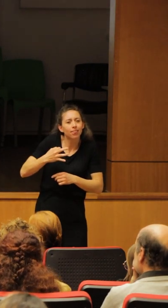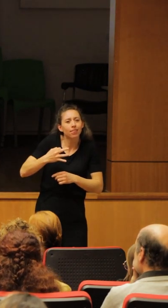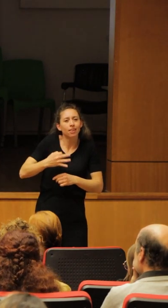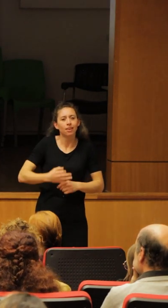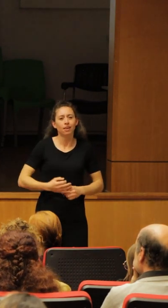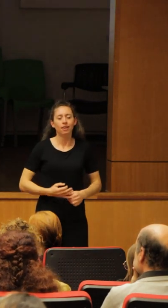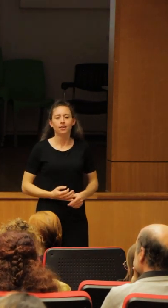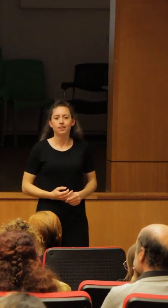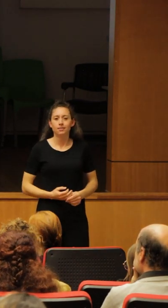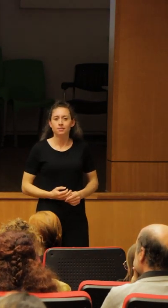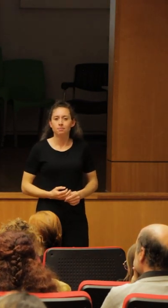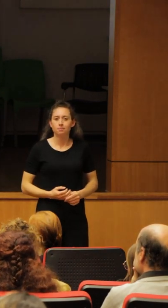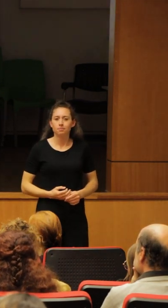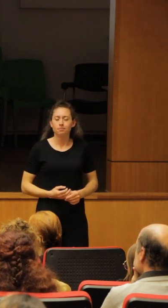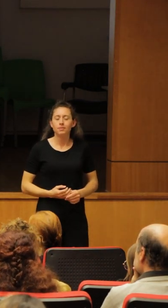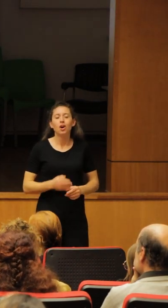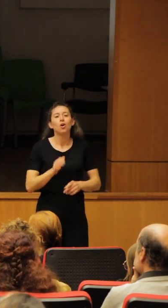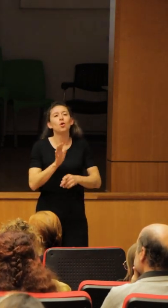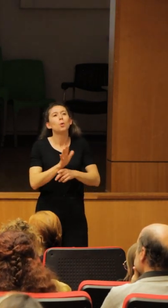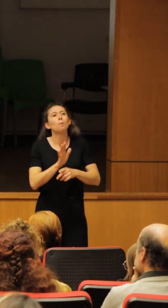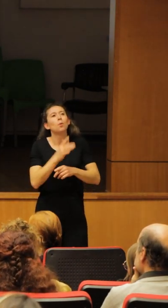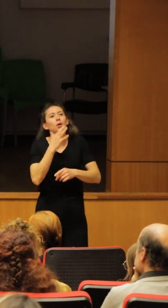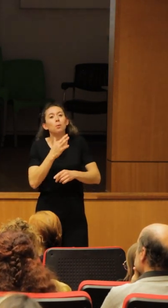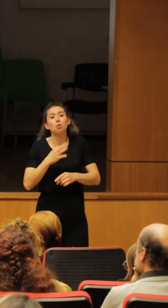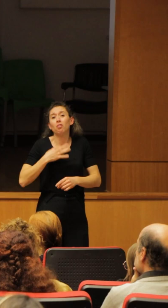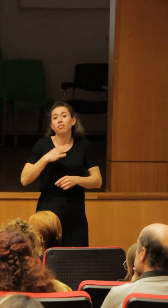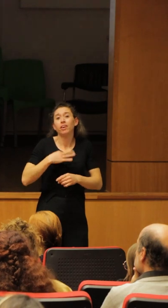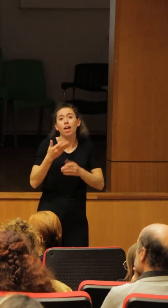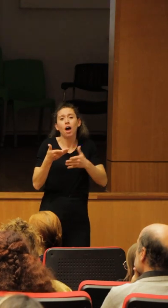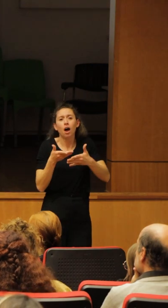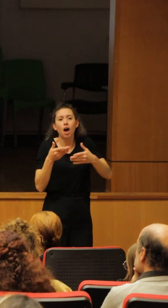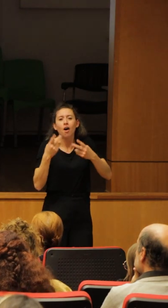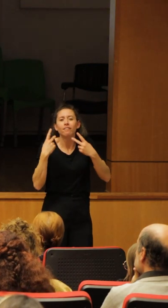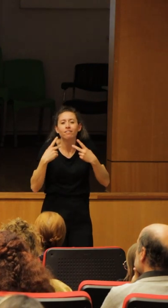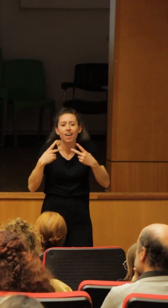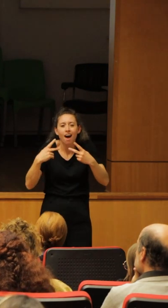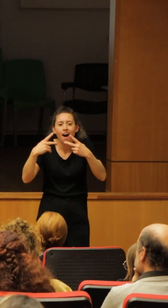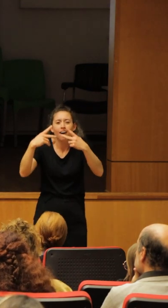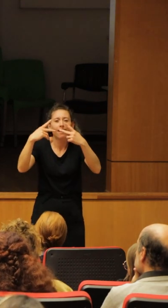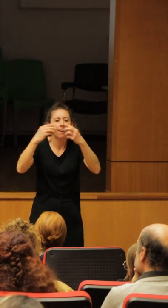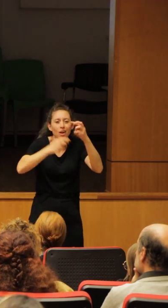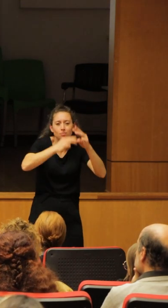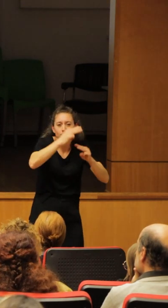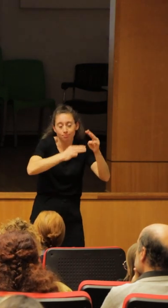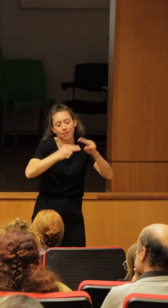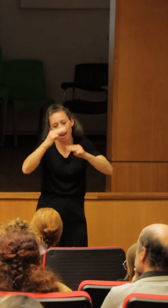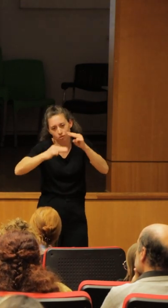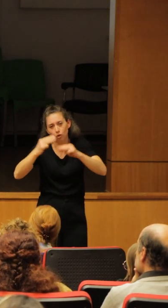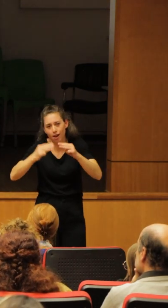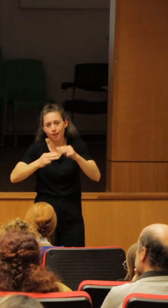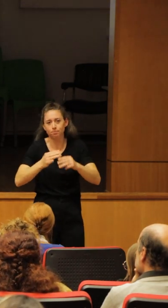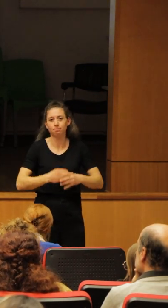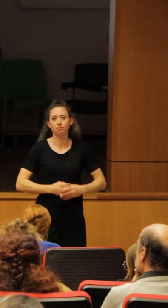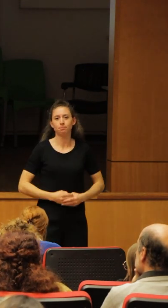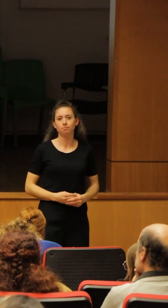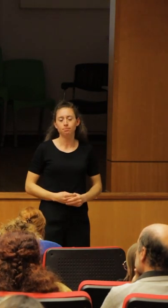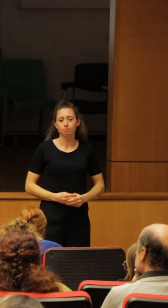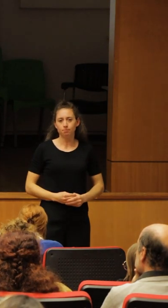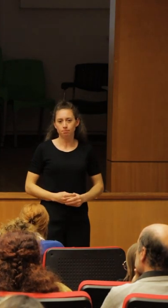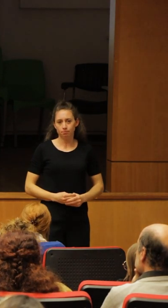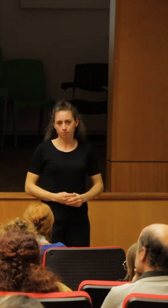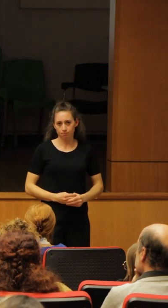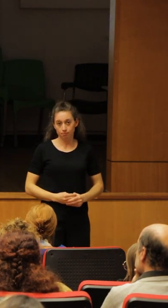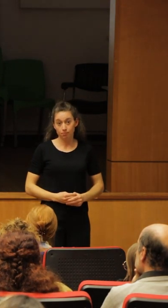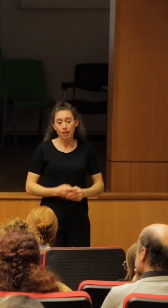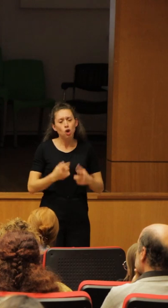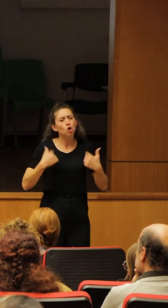life is a journey. Como si la vida fuera una travesía, un viaje, which is a metaphor, right? Que es una metáfora, right? Esto, ¿no? And we believe that is